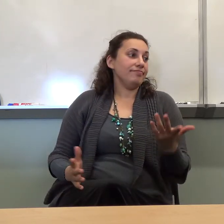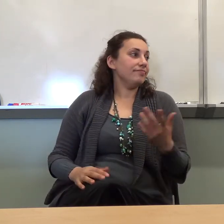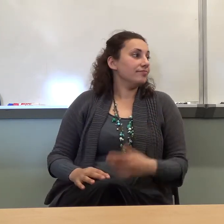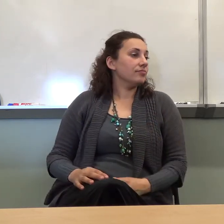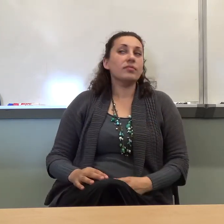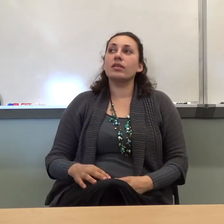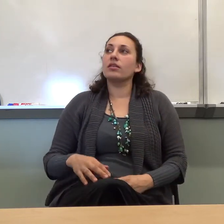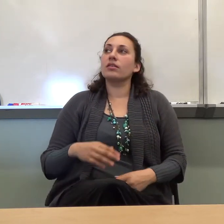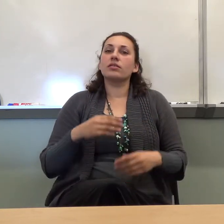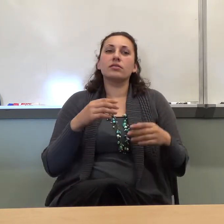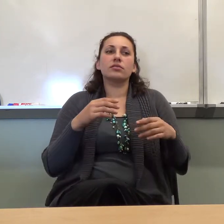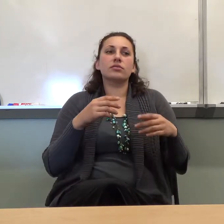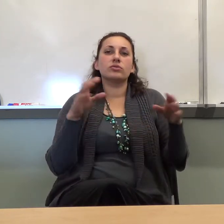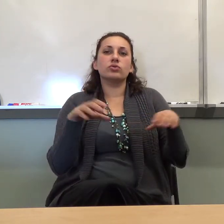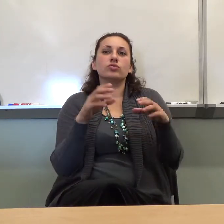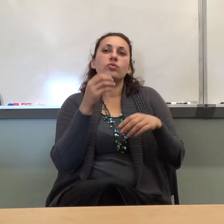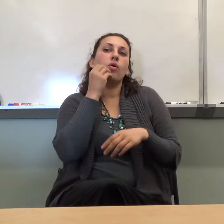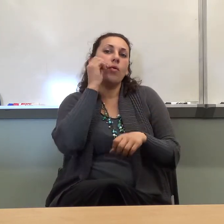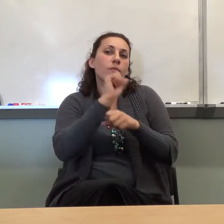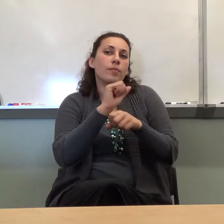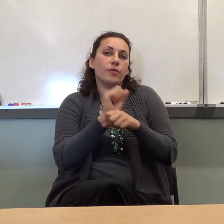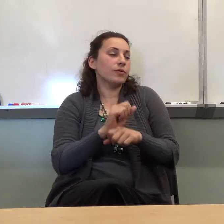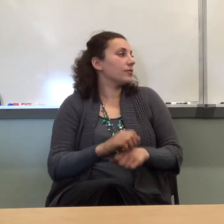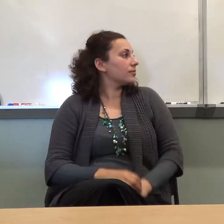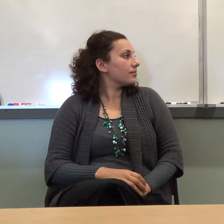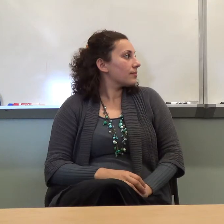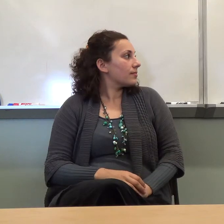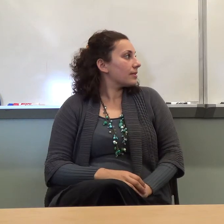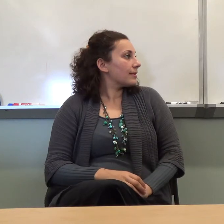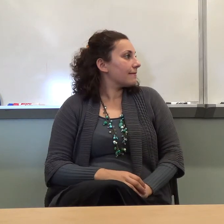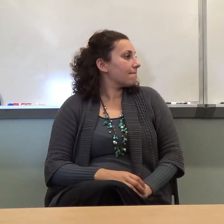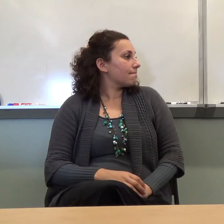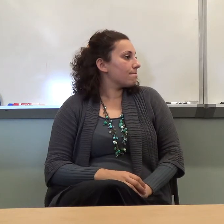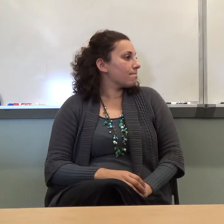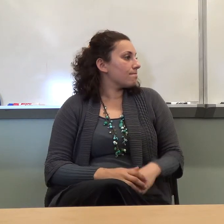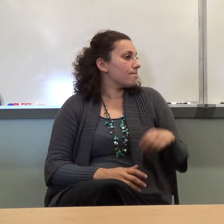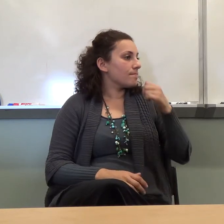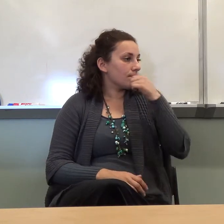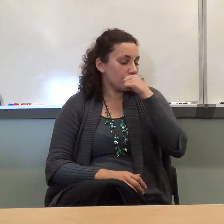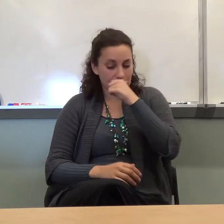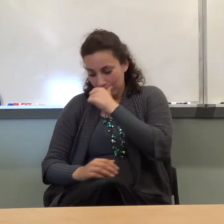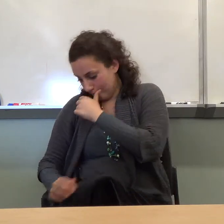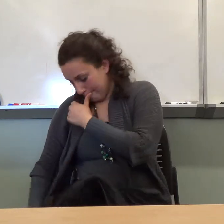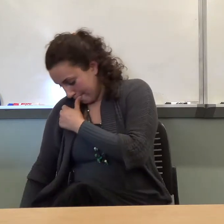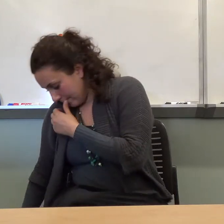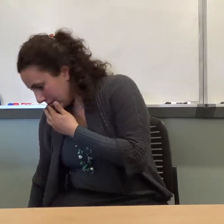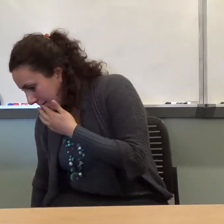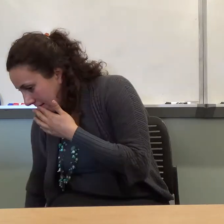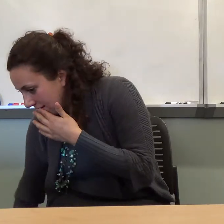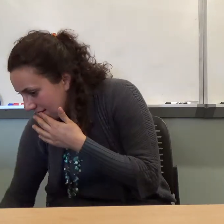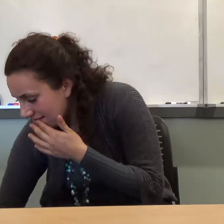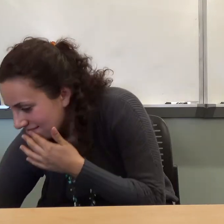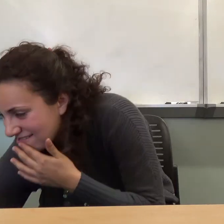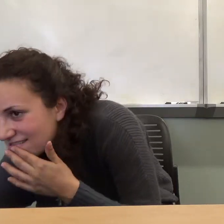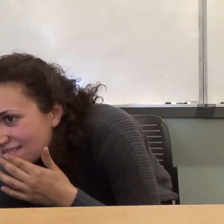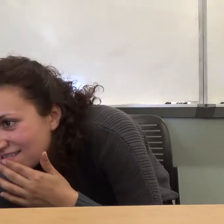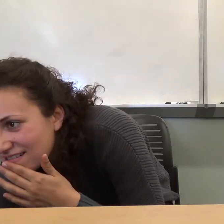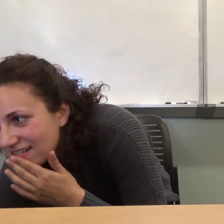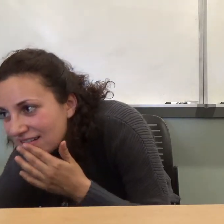some homework in this. This is section 4.5.